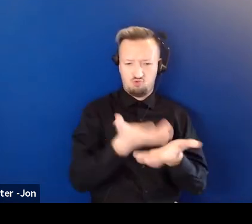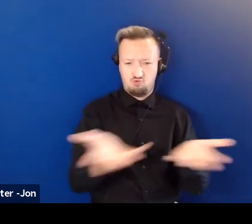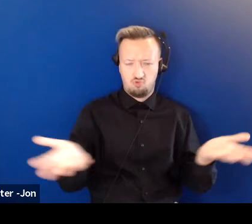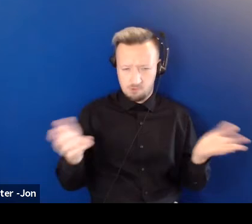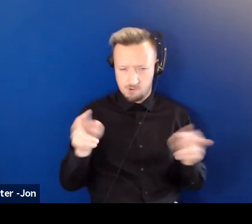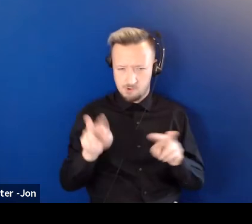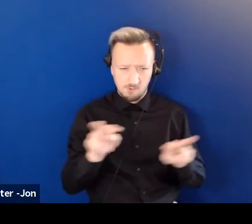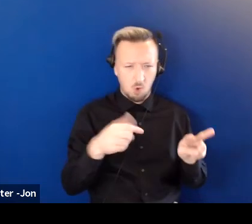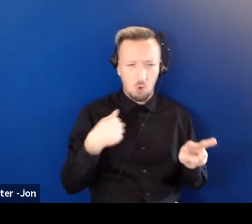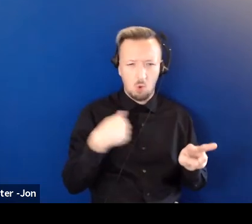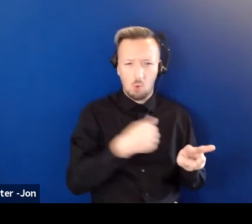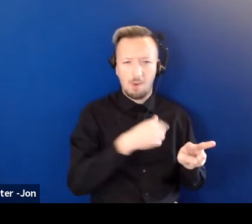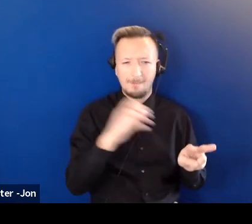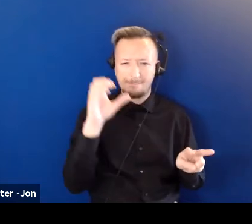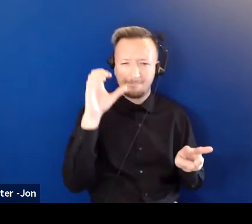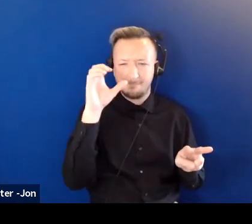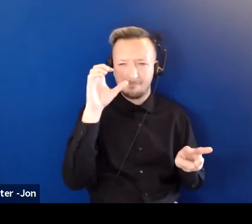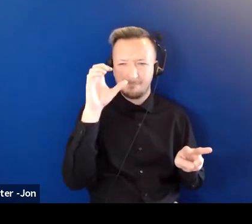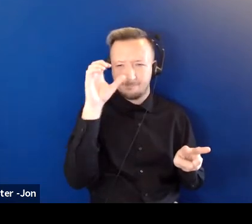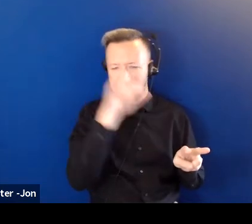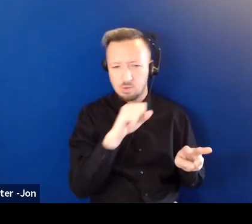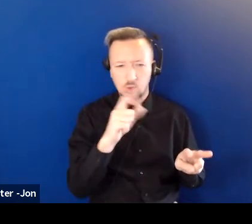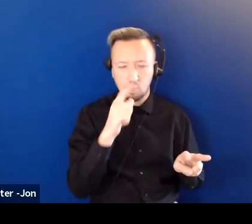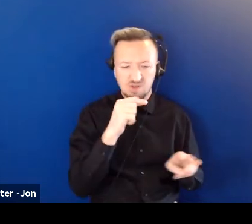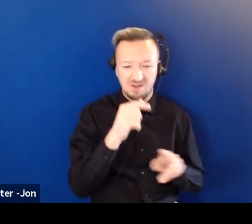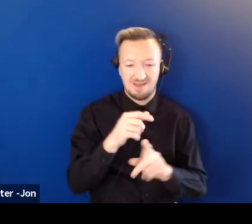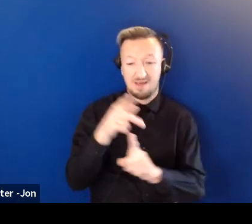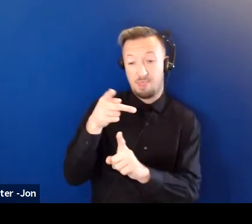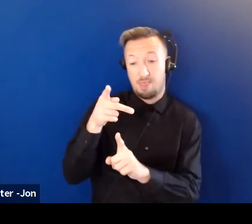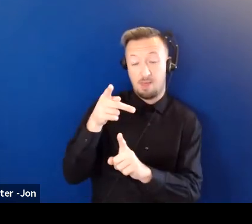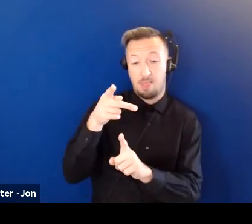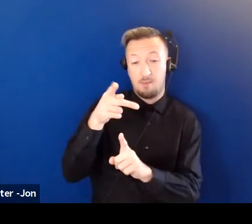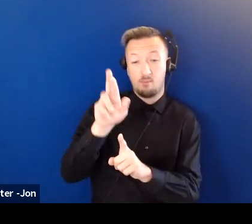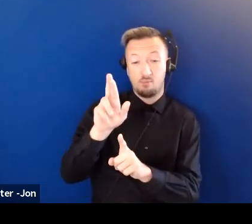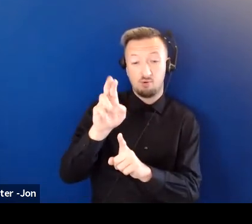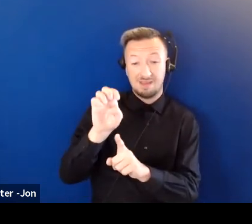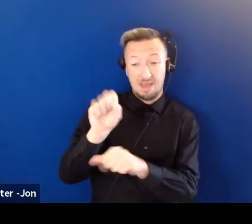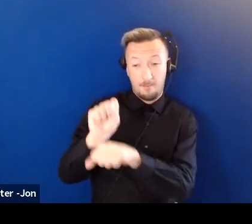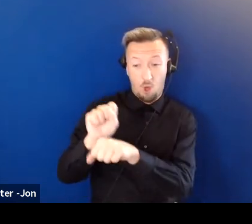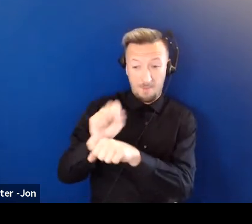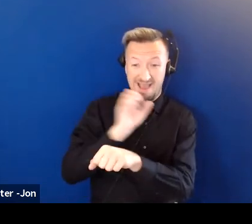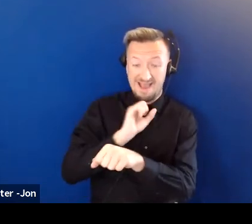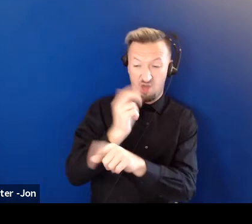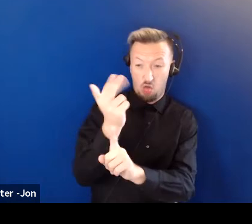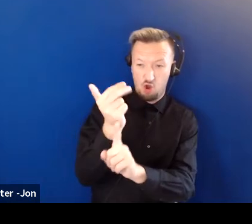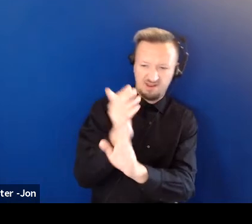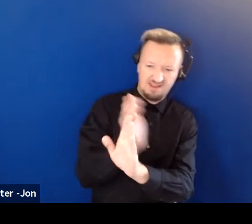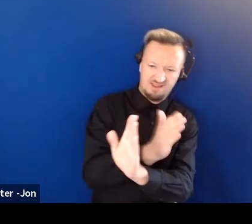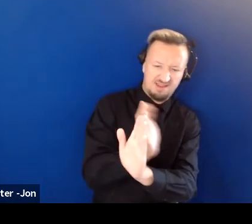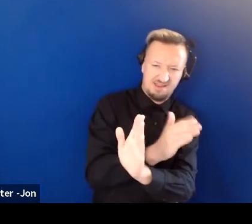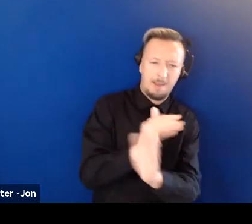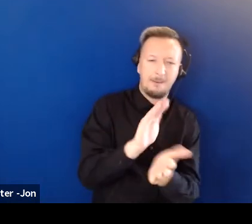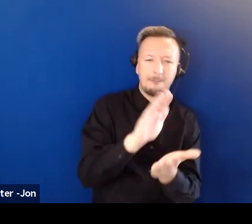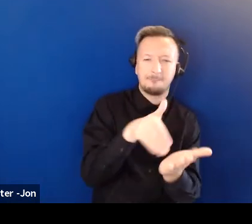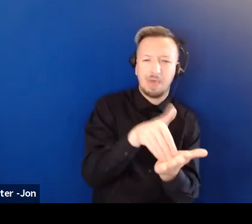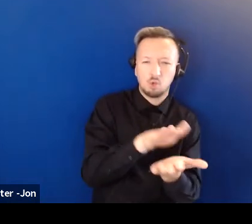younger middle school before that pre-ETS age of 13 and really